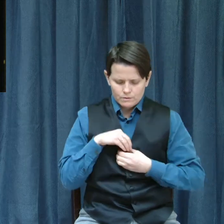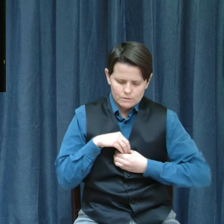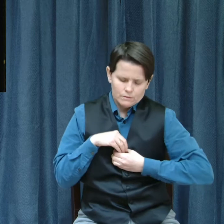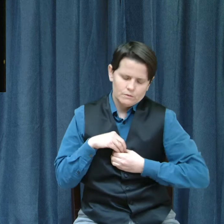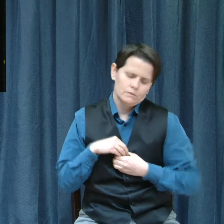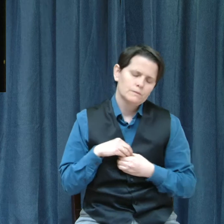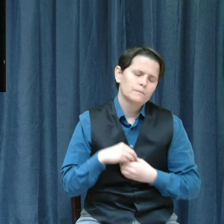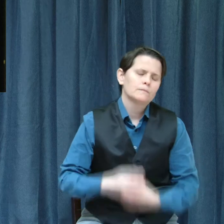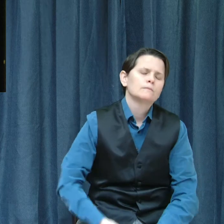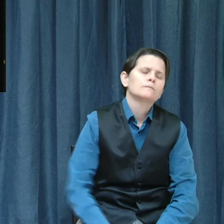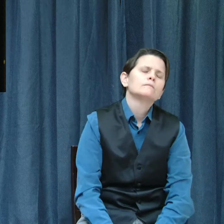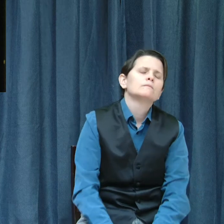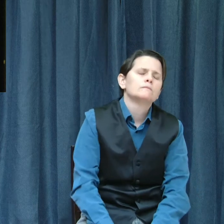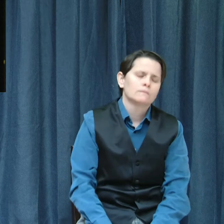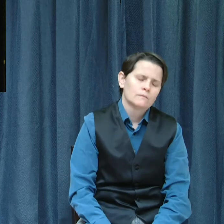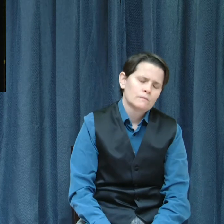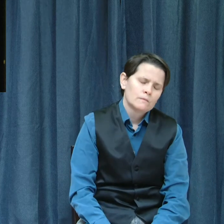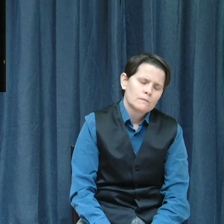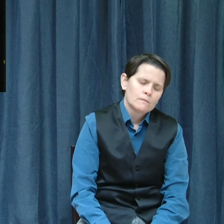And feel